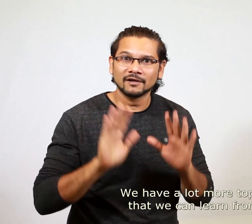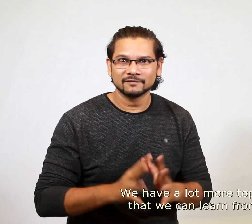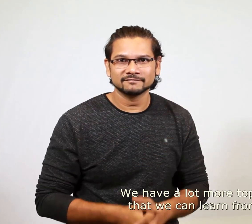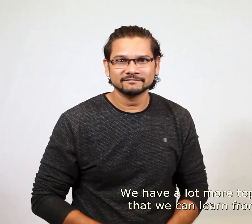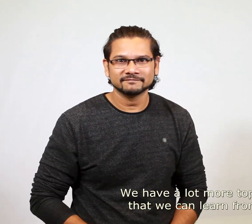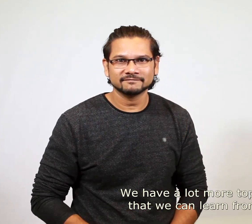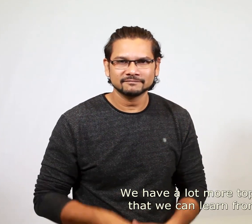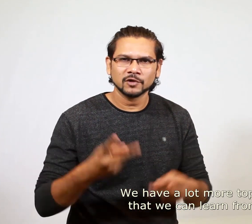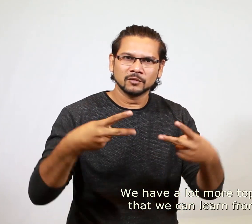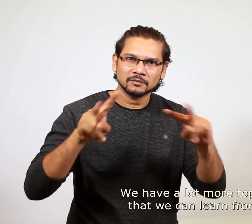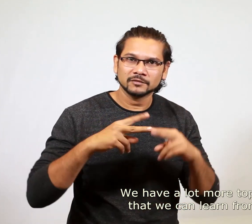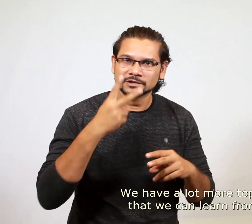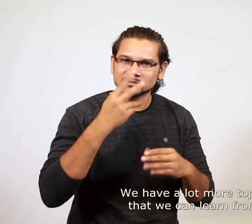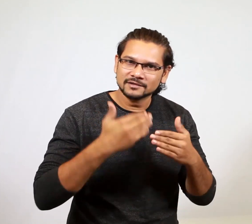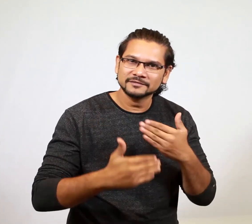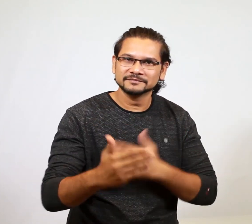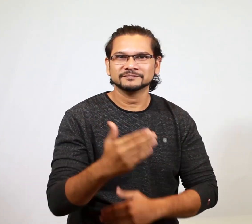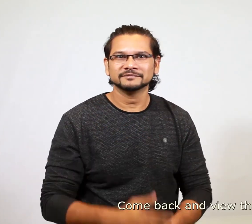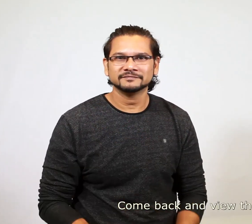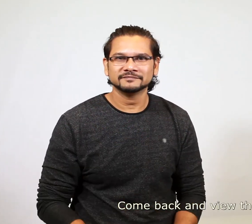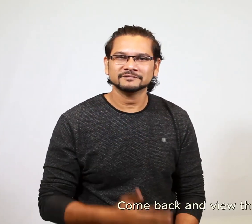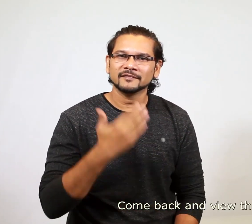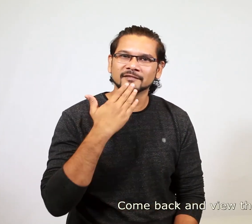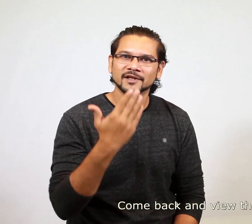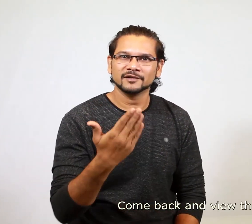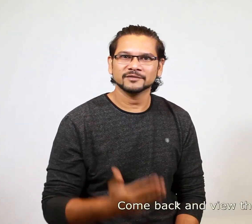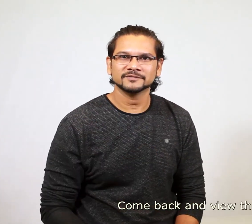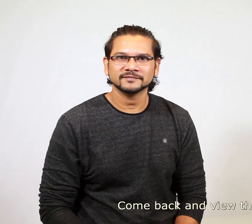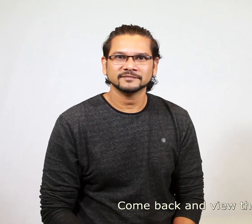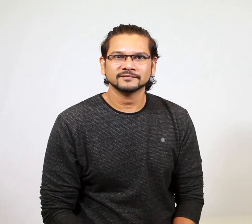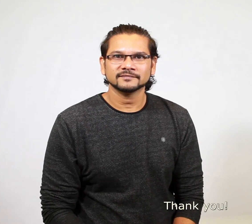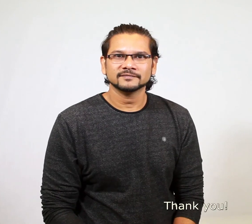Come back and view them. Thank you.